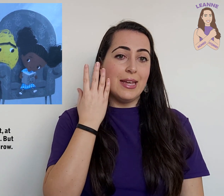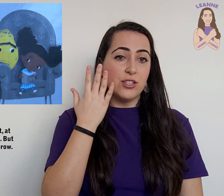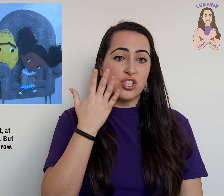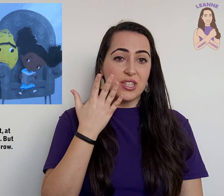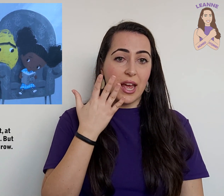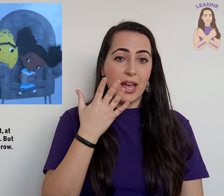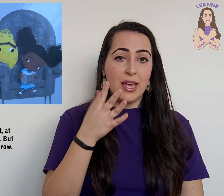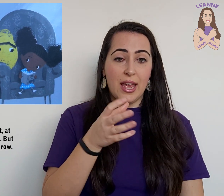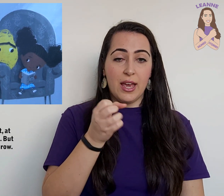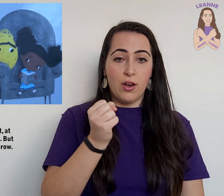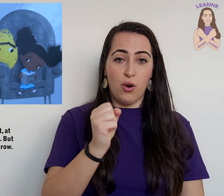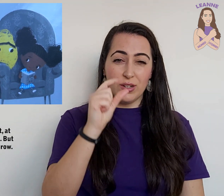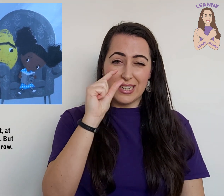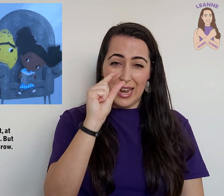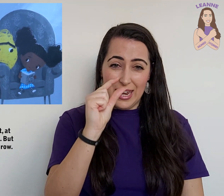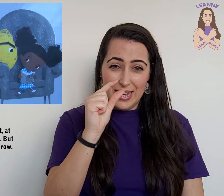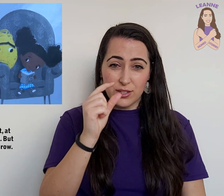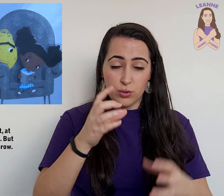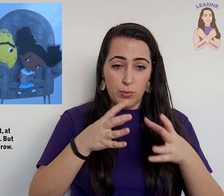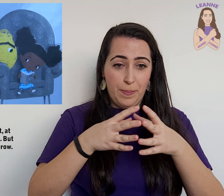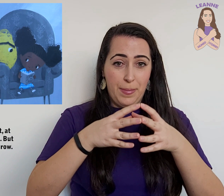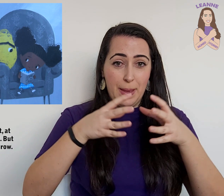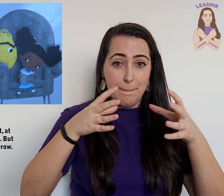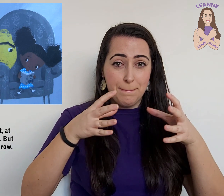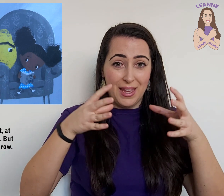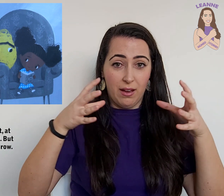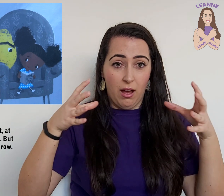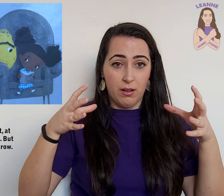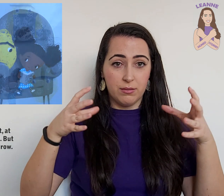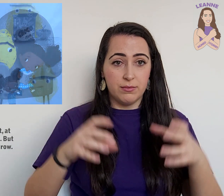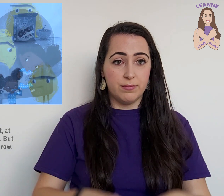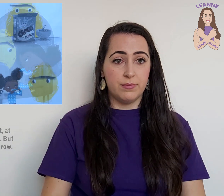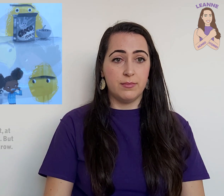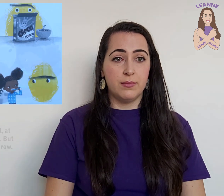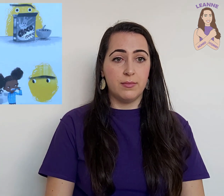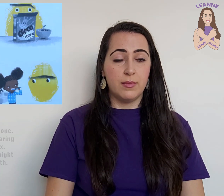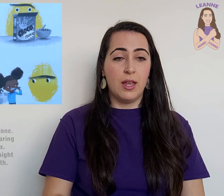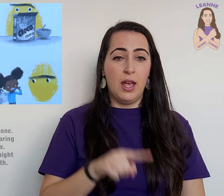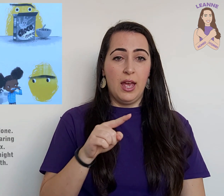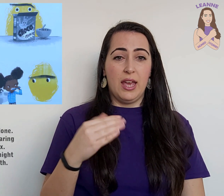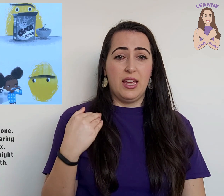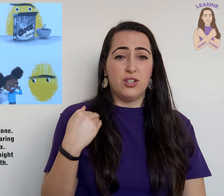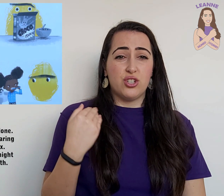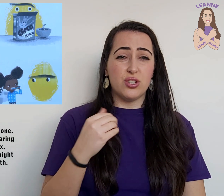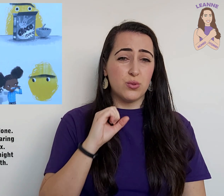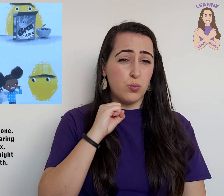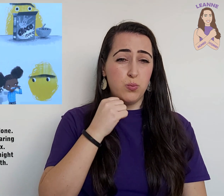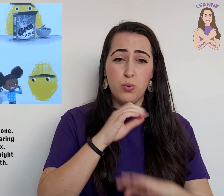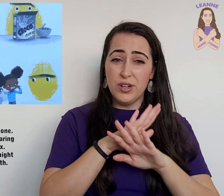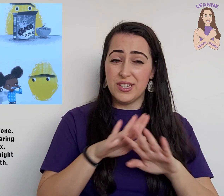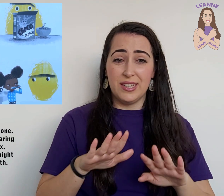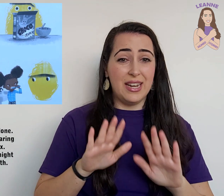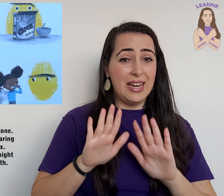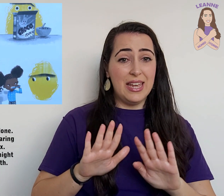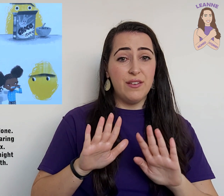Each day it got a little bit bigger. It just wouldn't leave